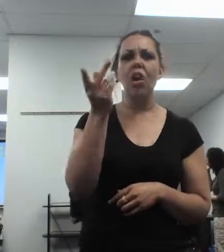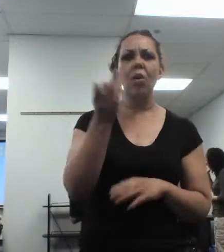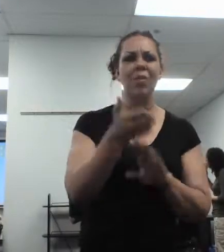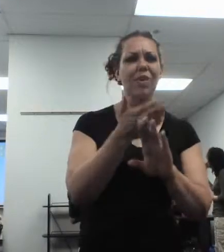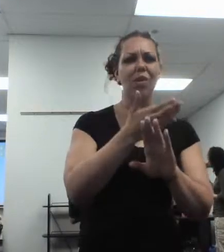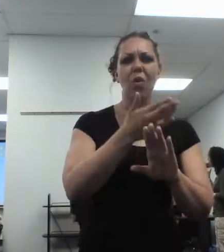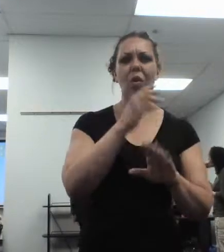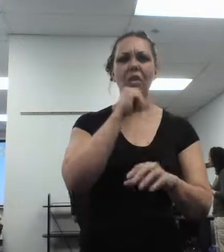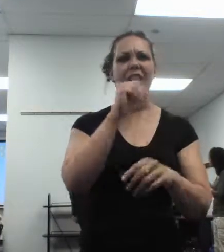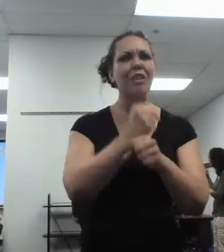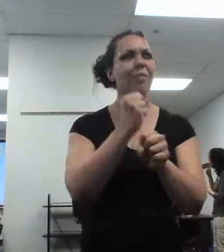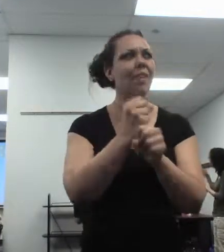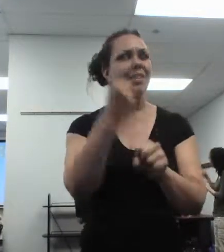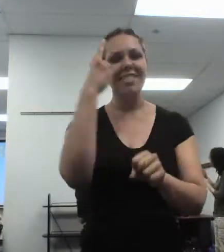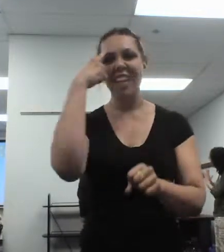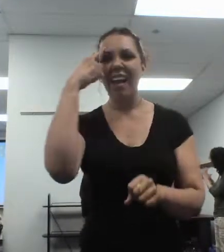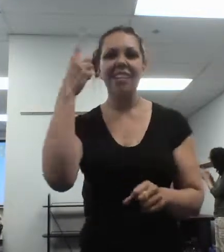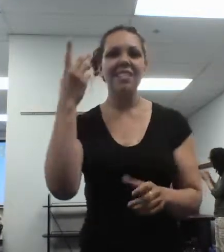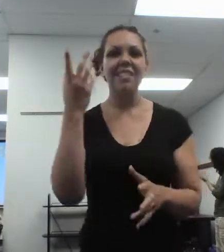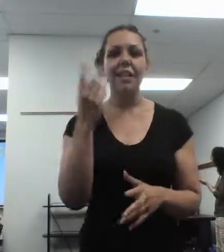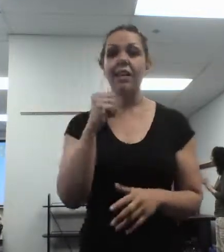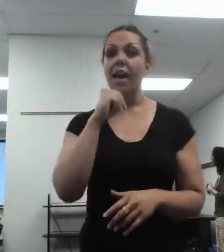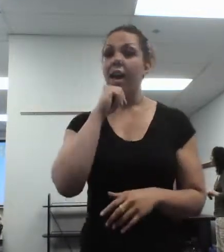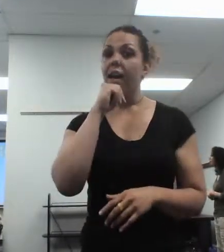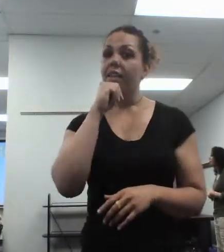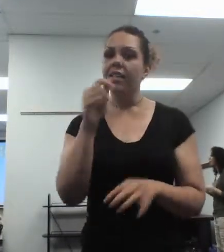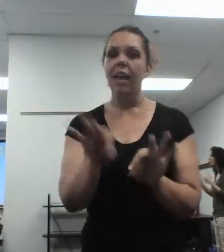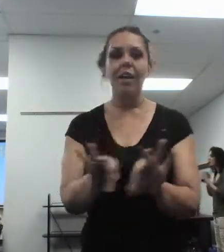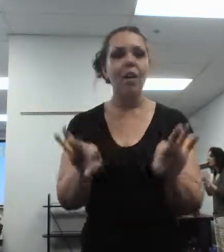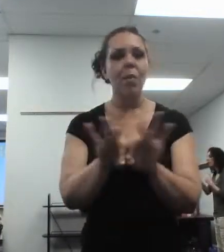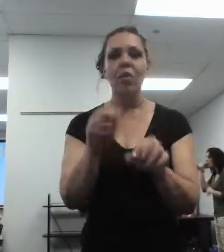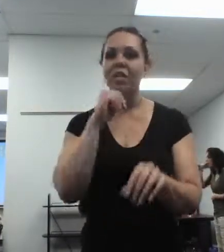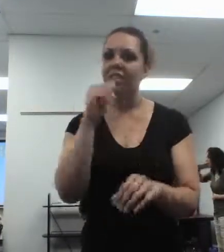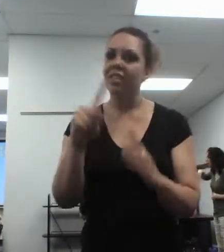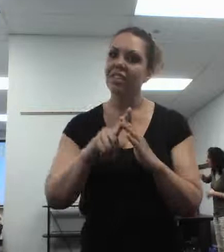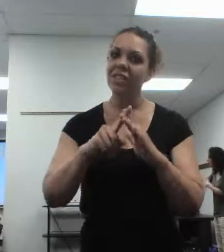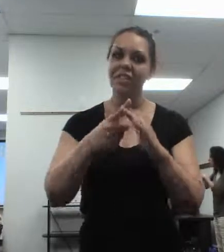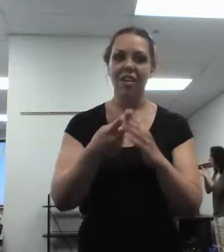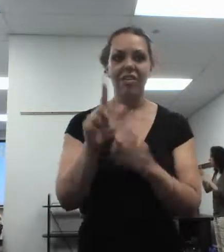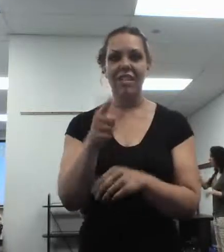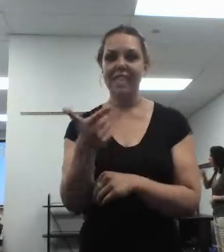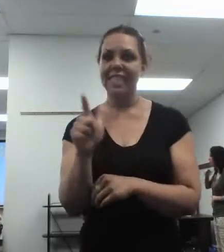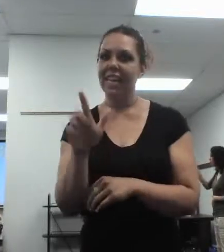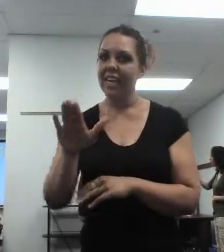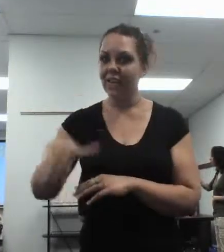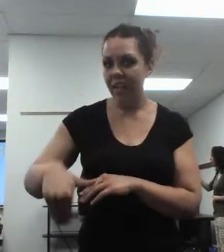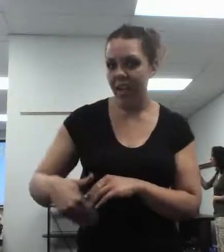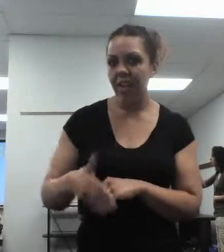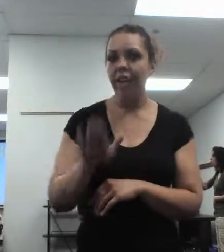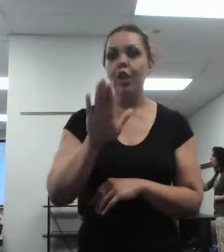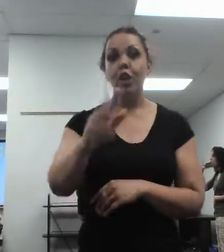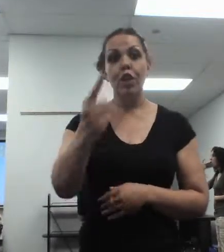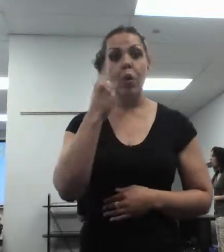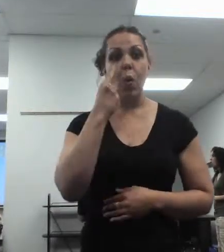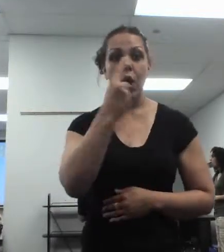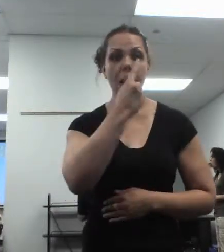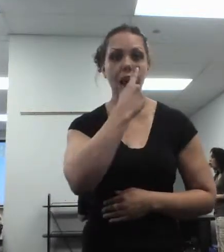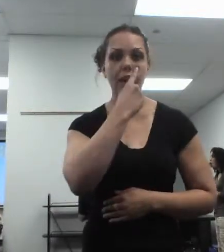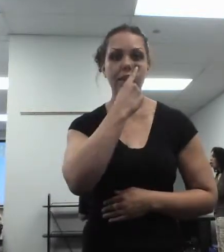It doesn't matter that you haven't started consecutive yet. Your eyes are just as good as theirs. So give them feedback if they